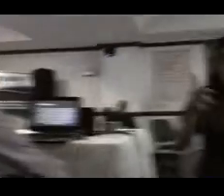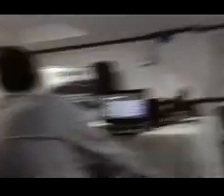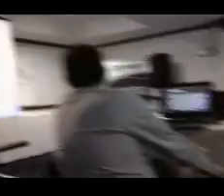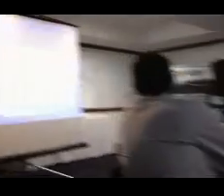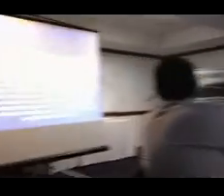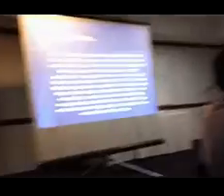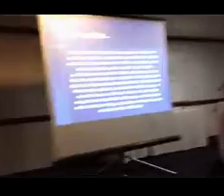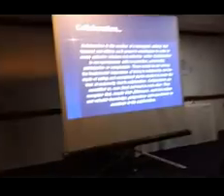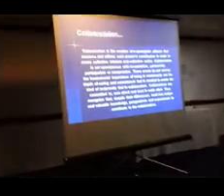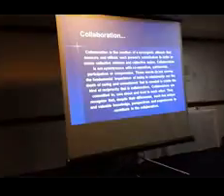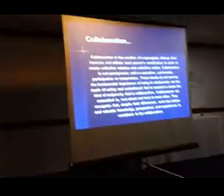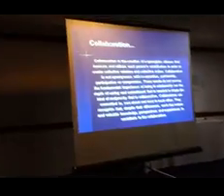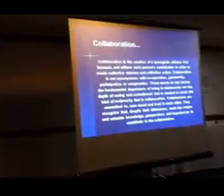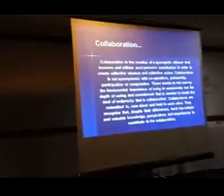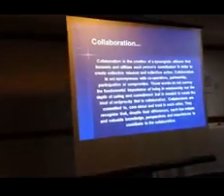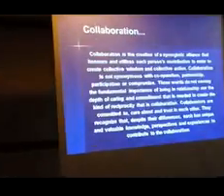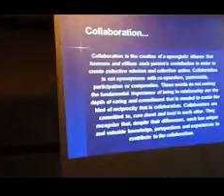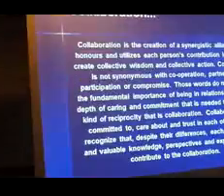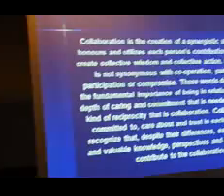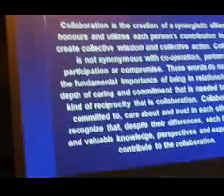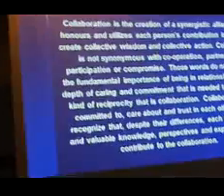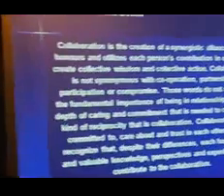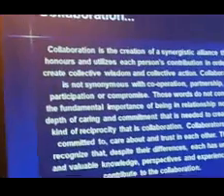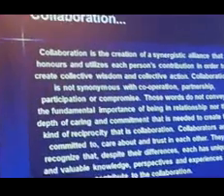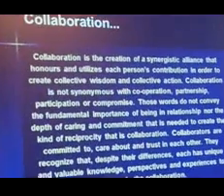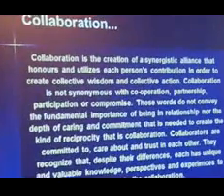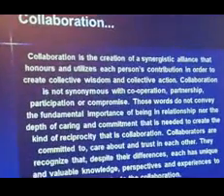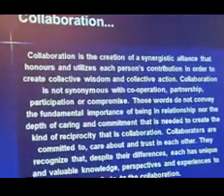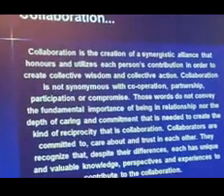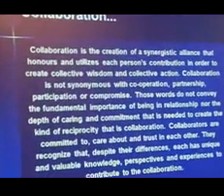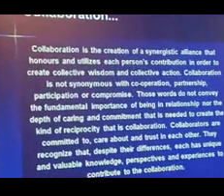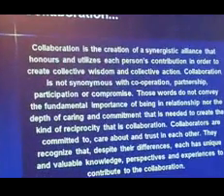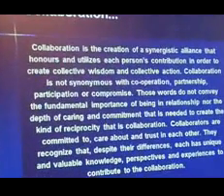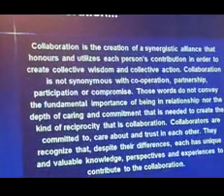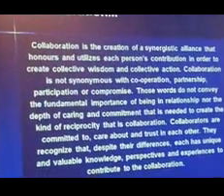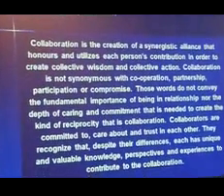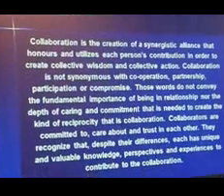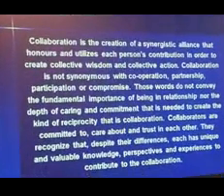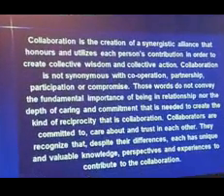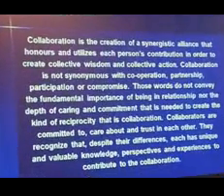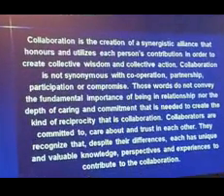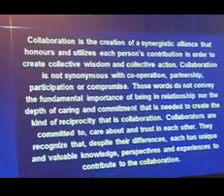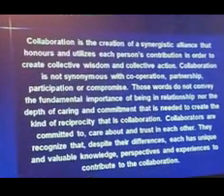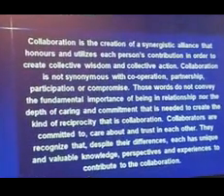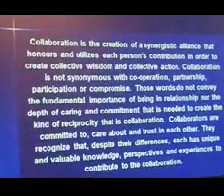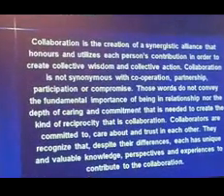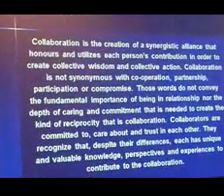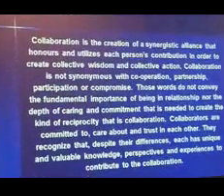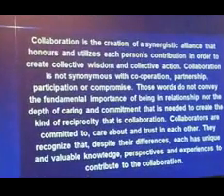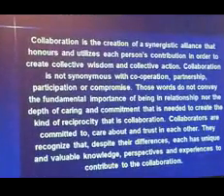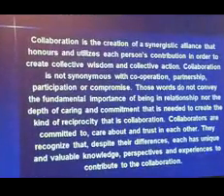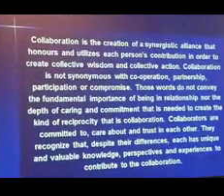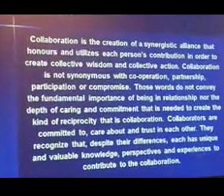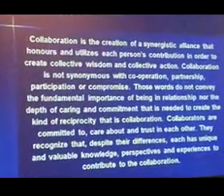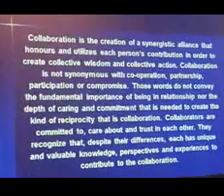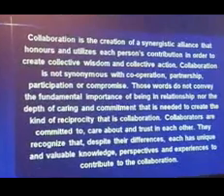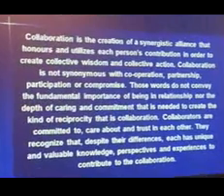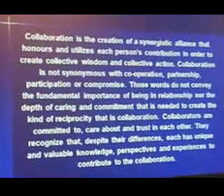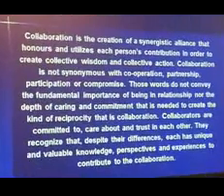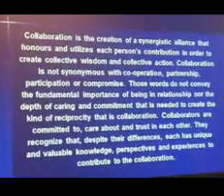synergistic alliance that honors and utilizes each person's contribution in order to create collective